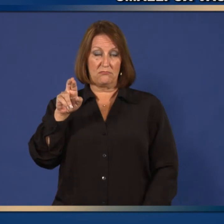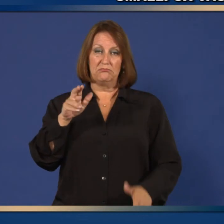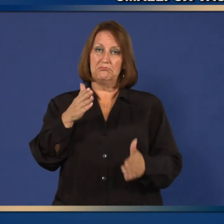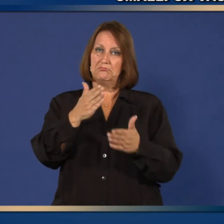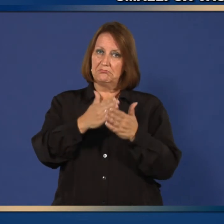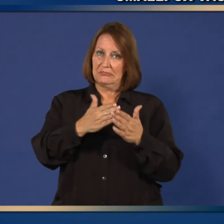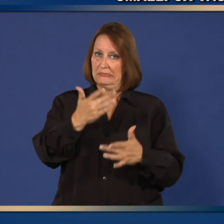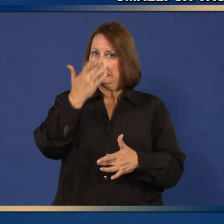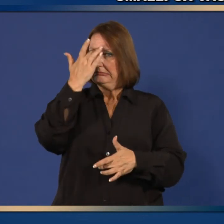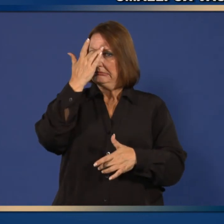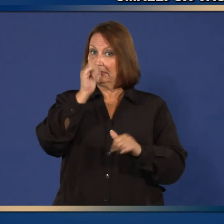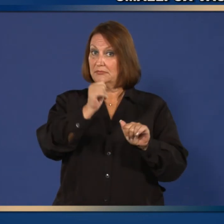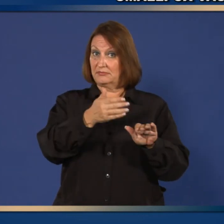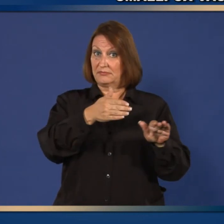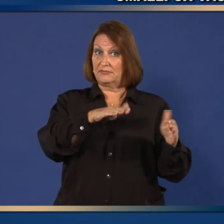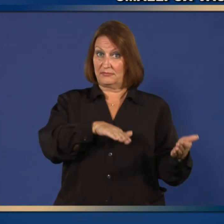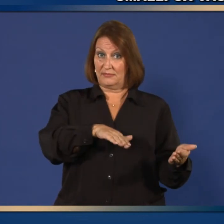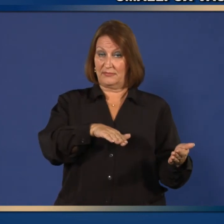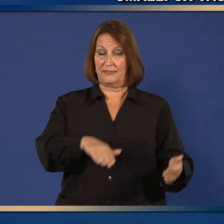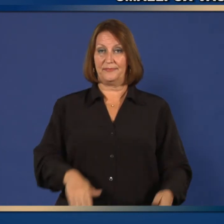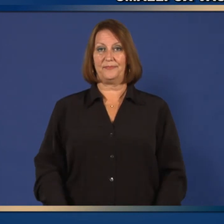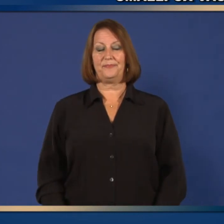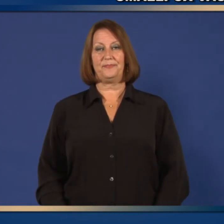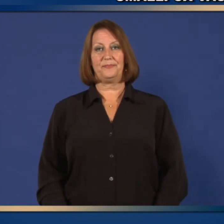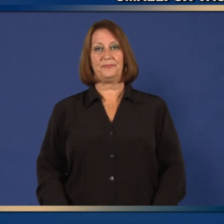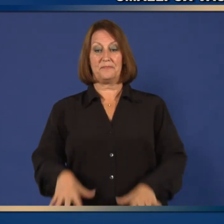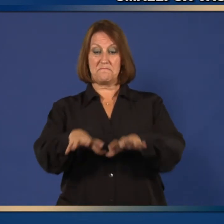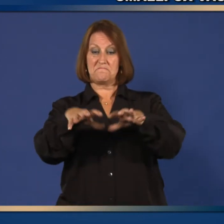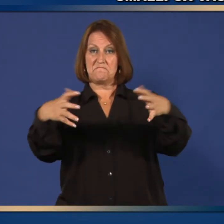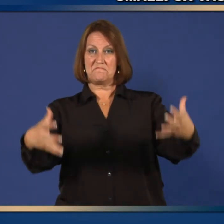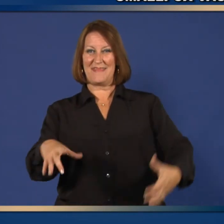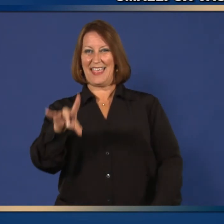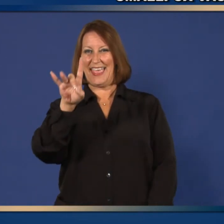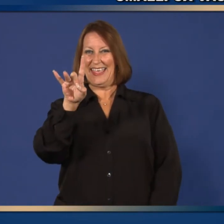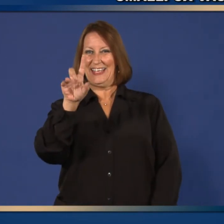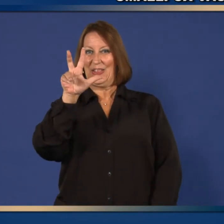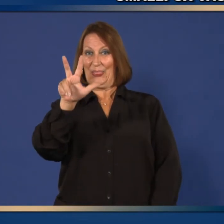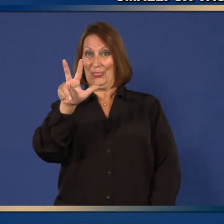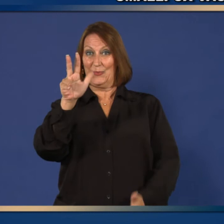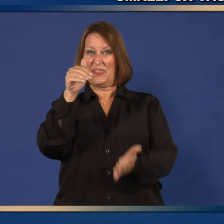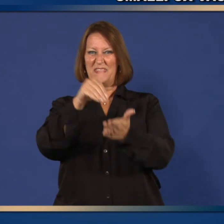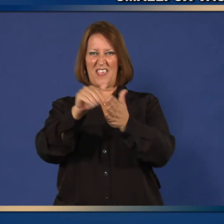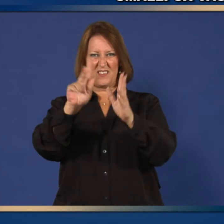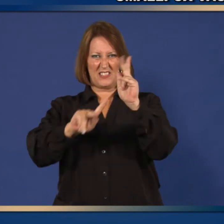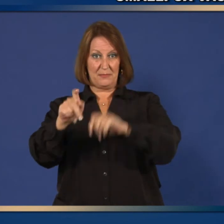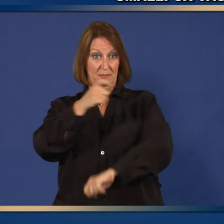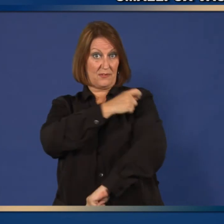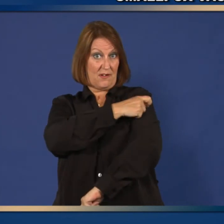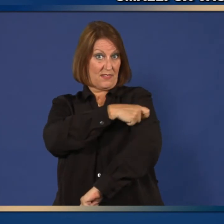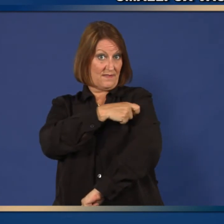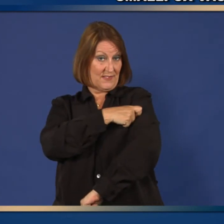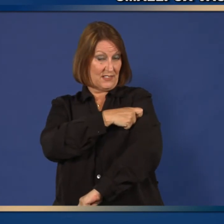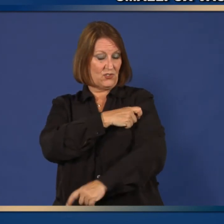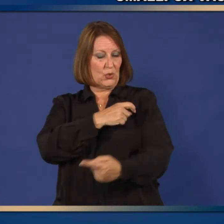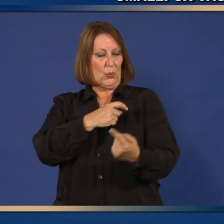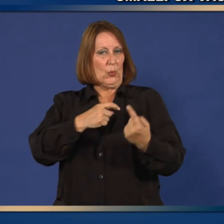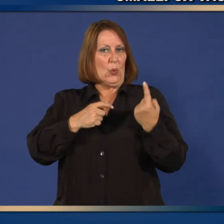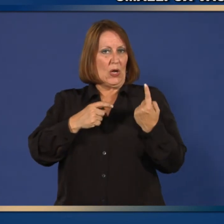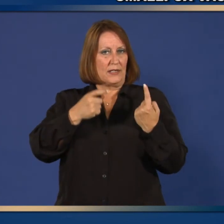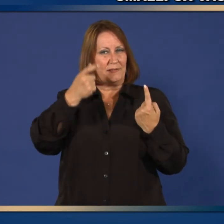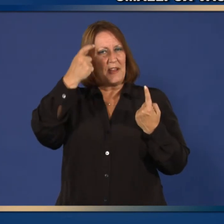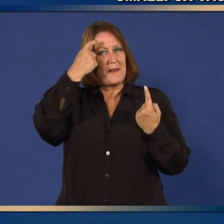death. About 1 out of 83,000 people vaccinated.